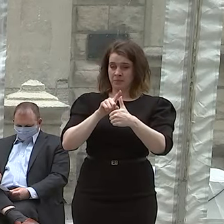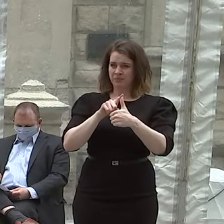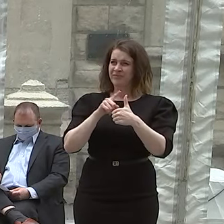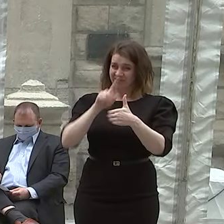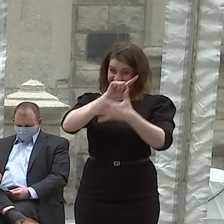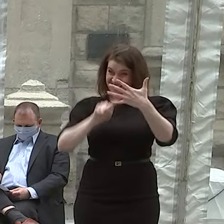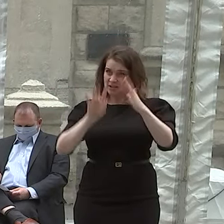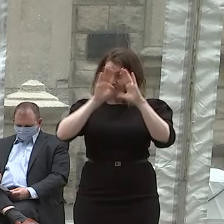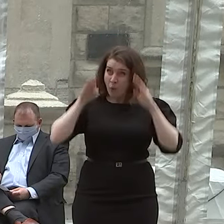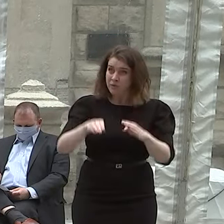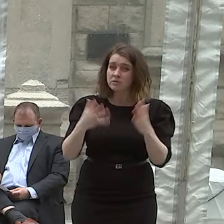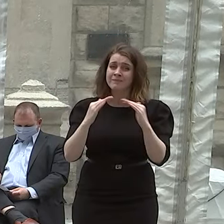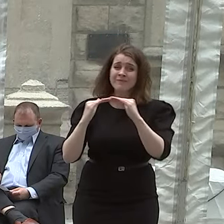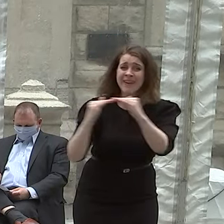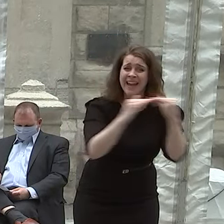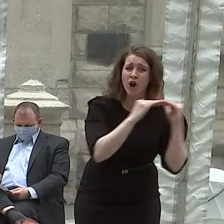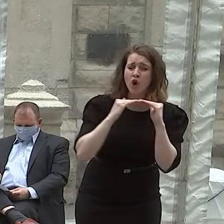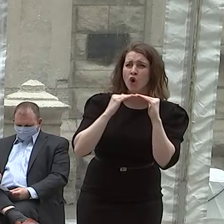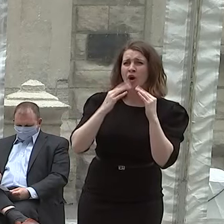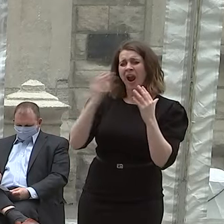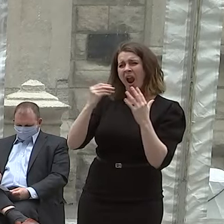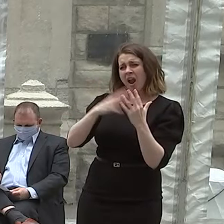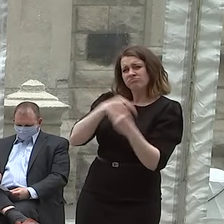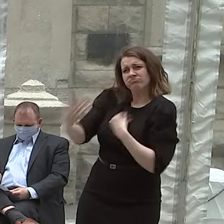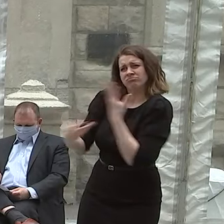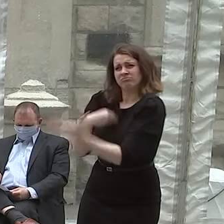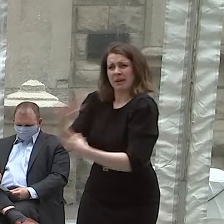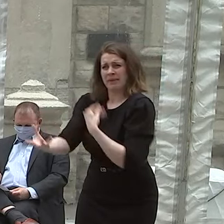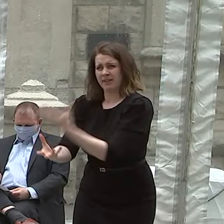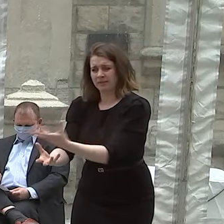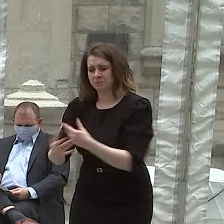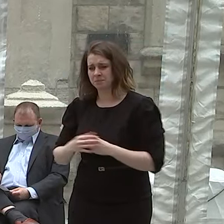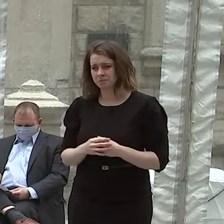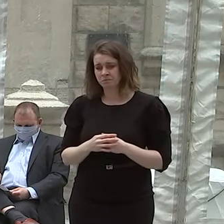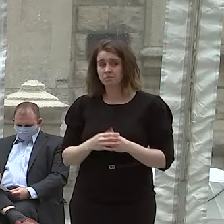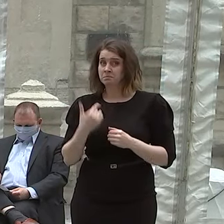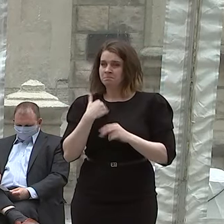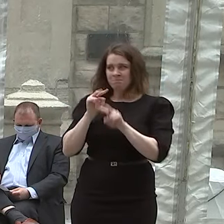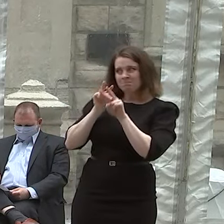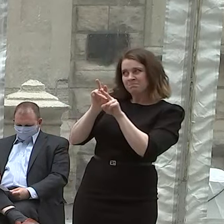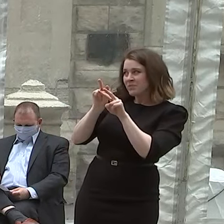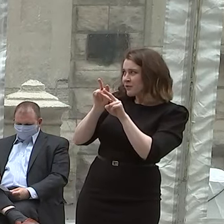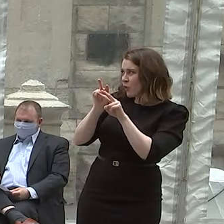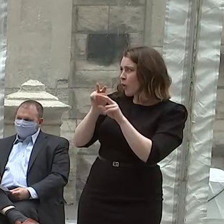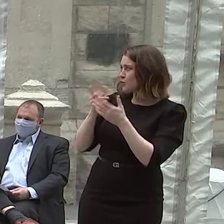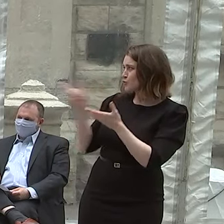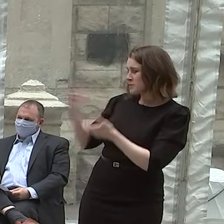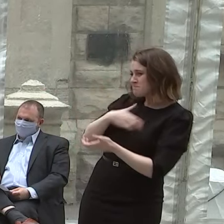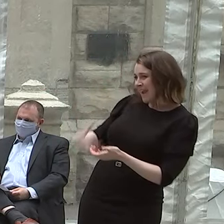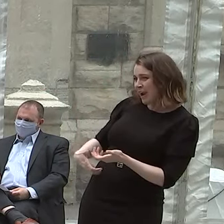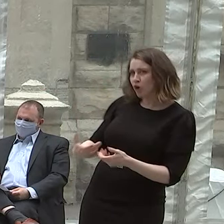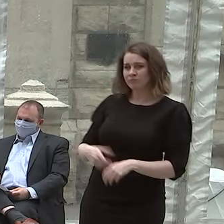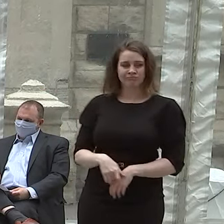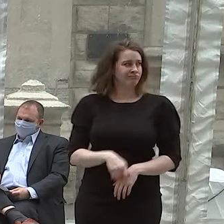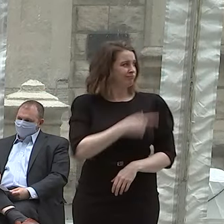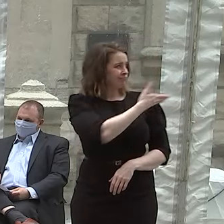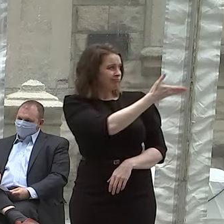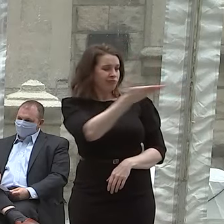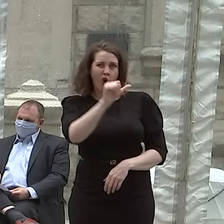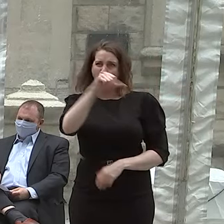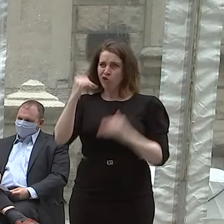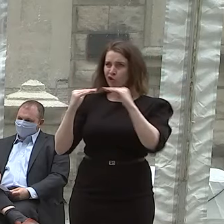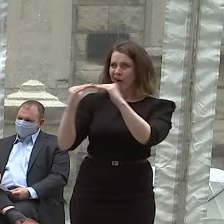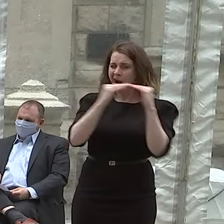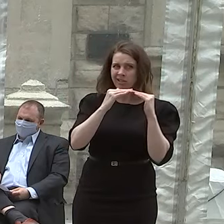and, above all, compassion. I look forward to advising the mayor and our distinguished colleagues in